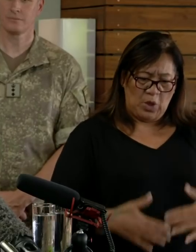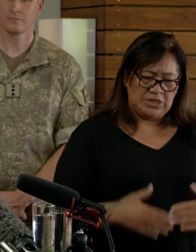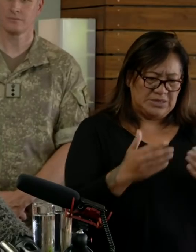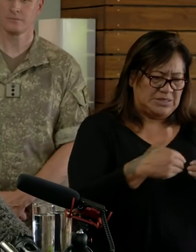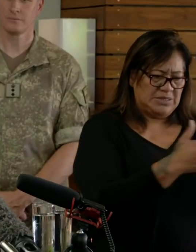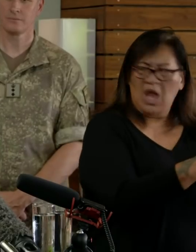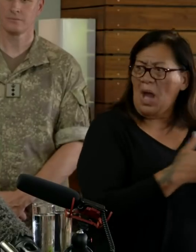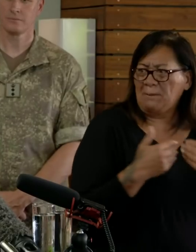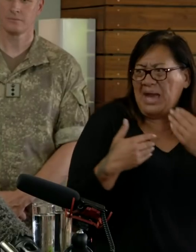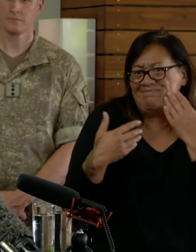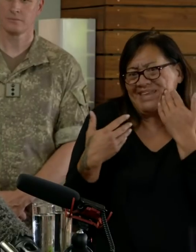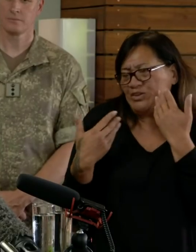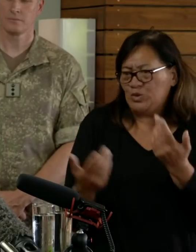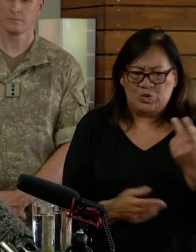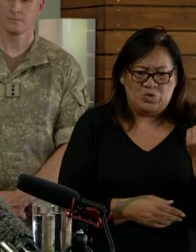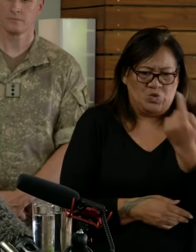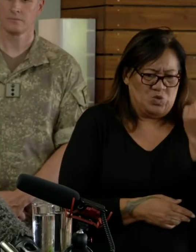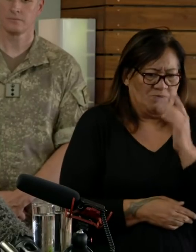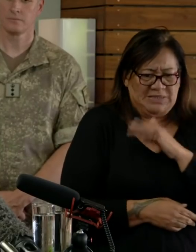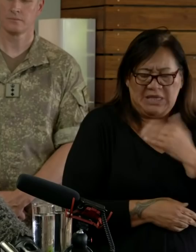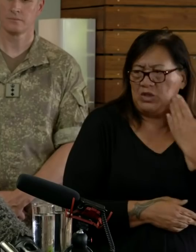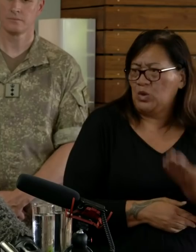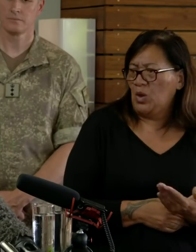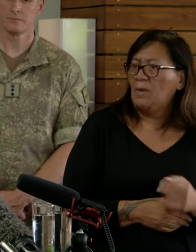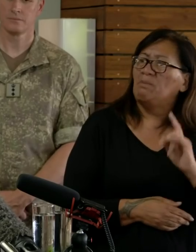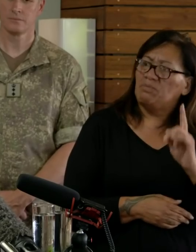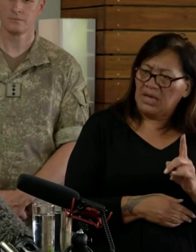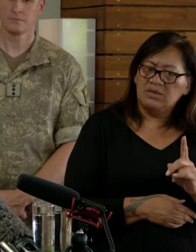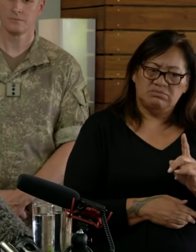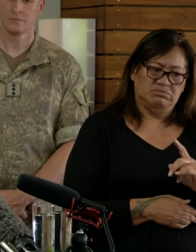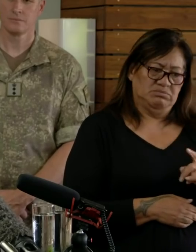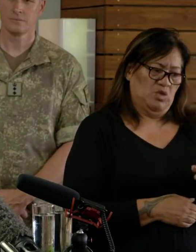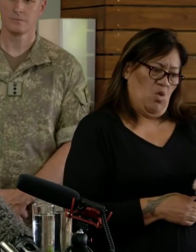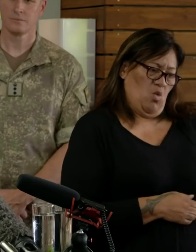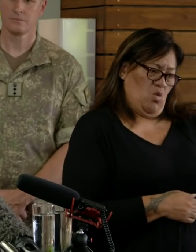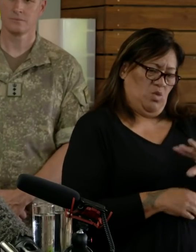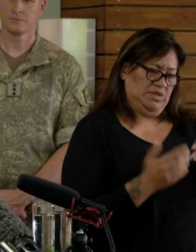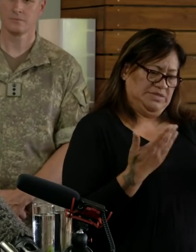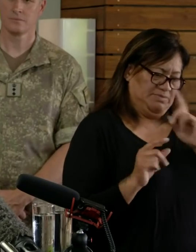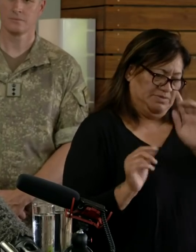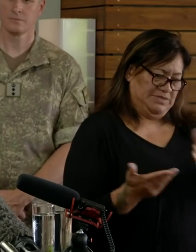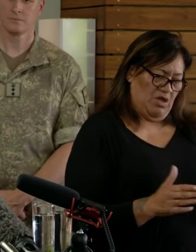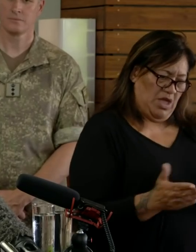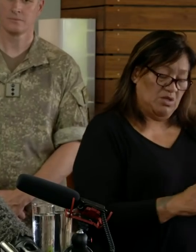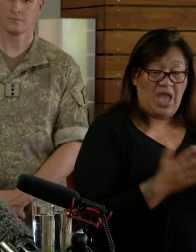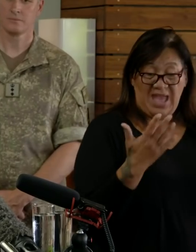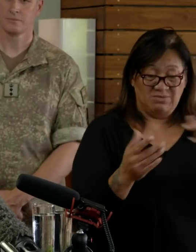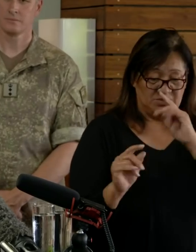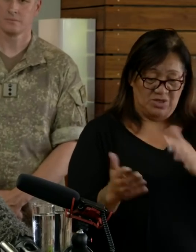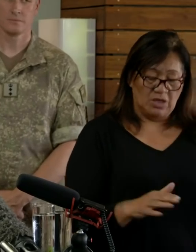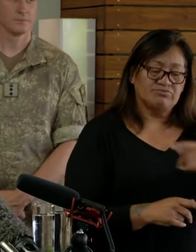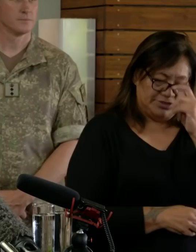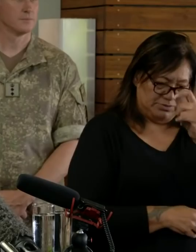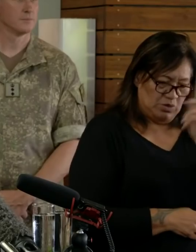I'm not sure who it is, but we are treating all of our deceased the same. Kia